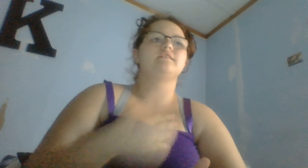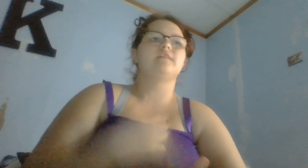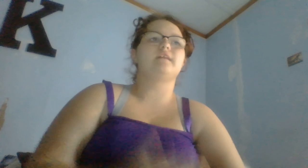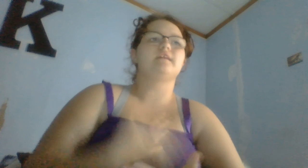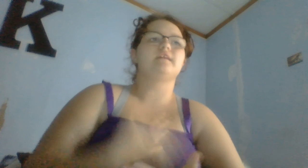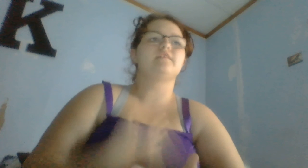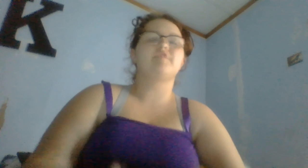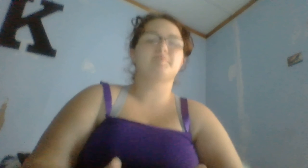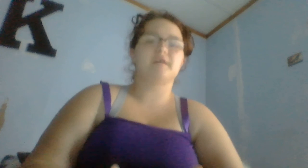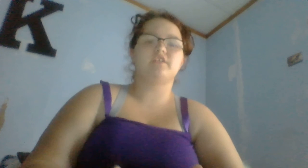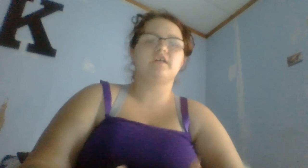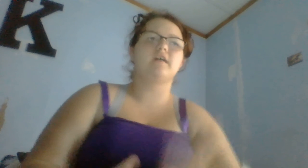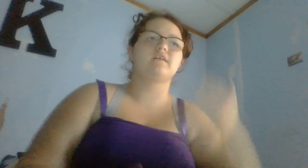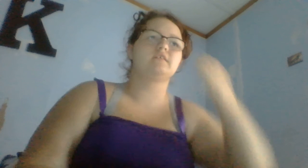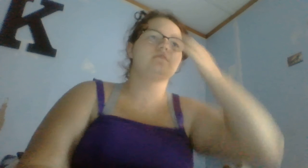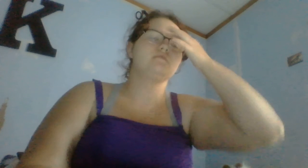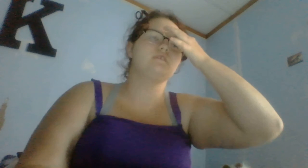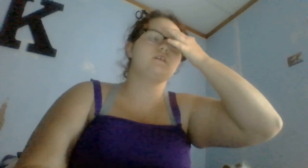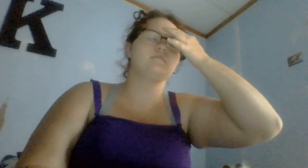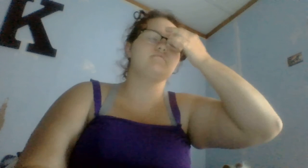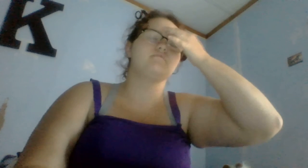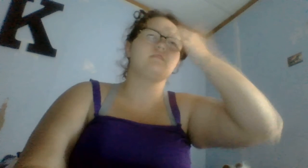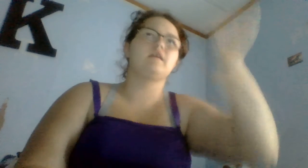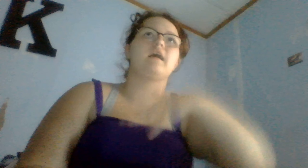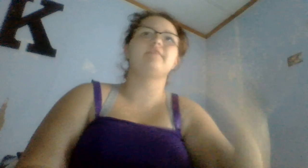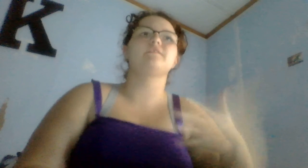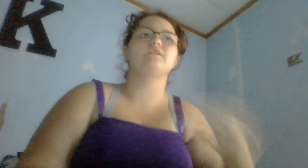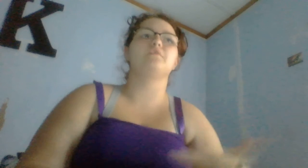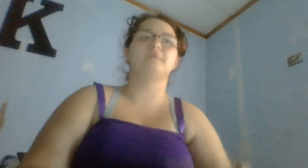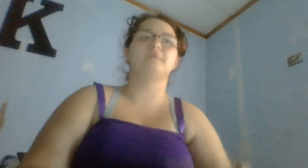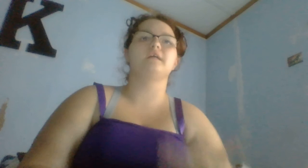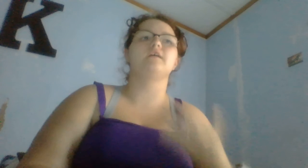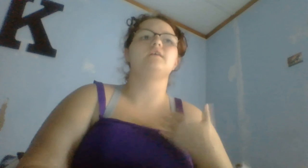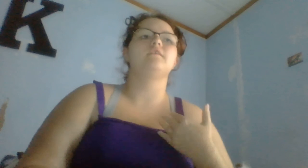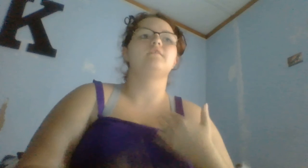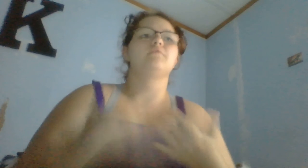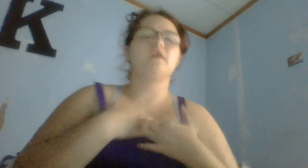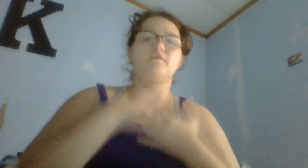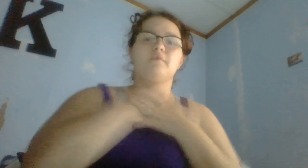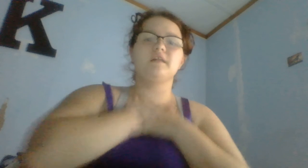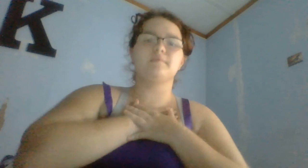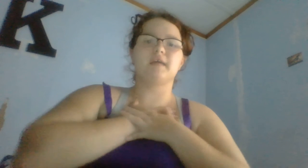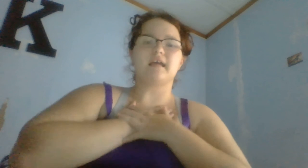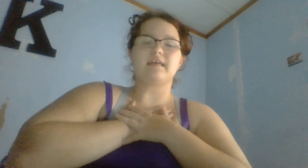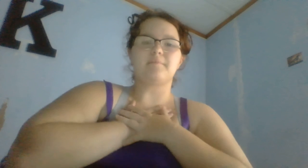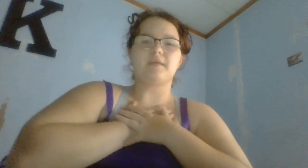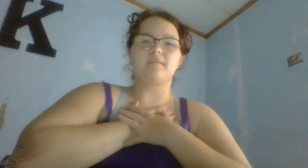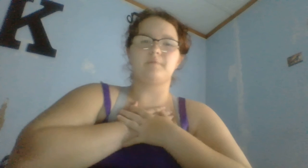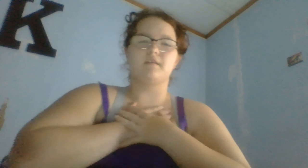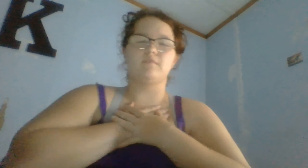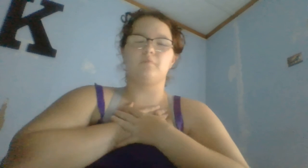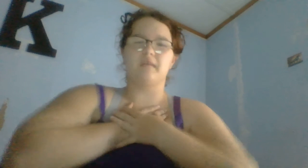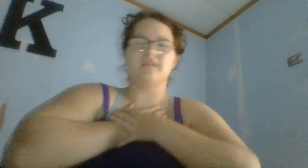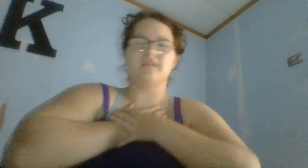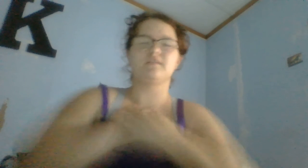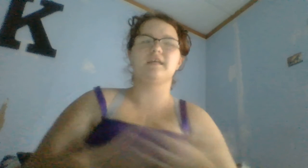this at the end of your paycheck or yeah every single week well with me i get paid month weekly